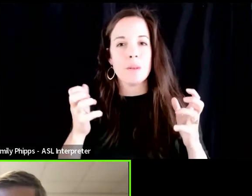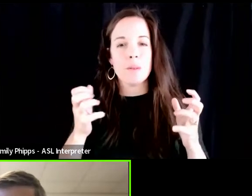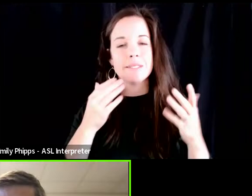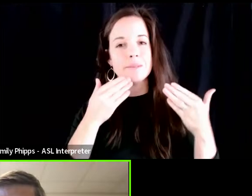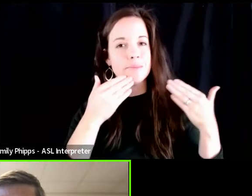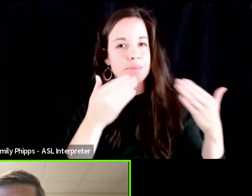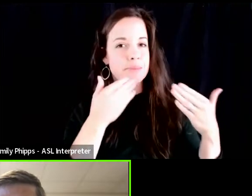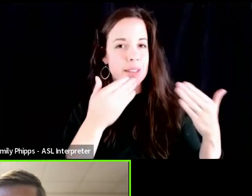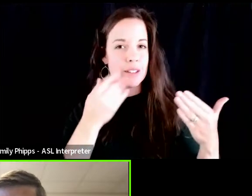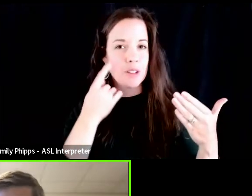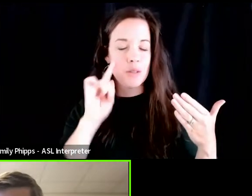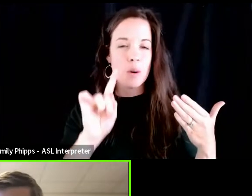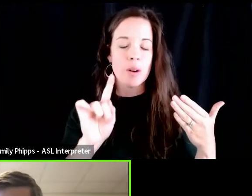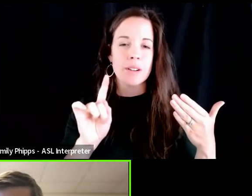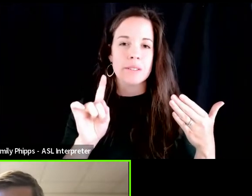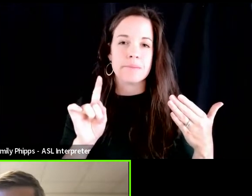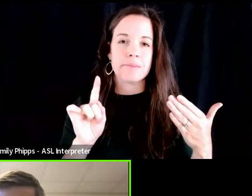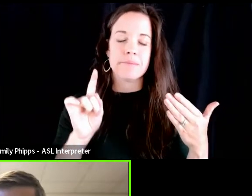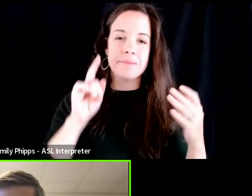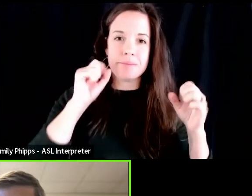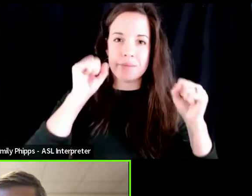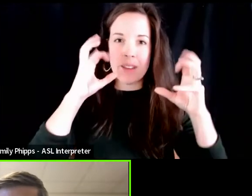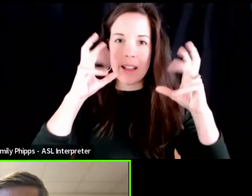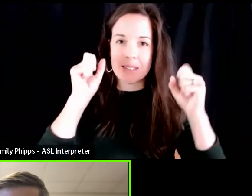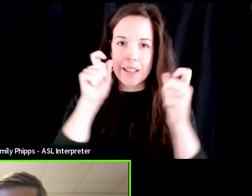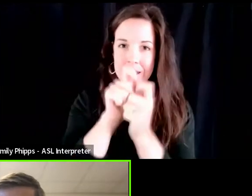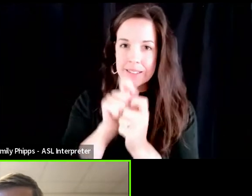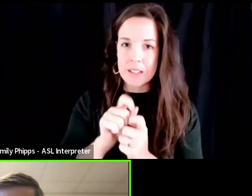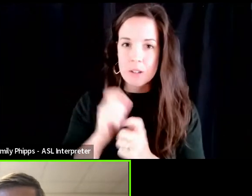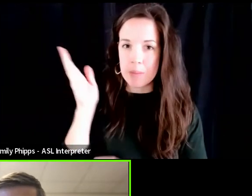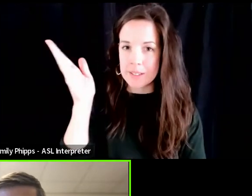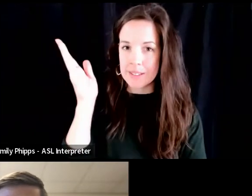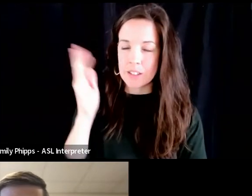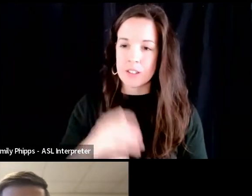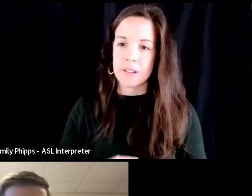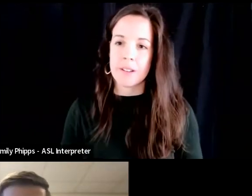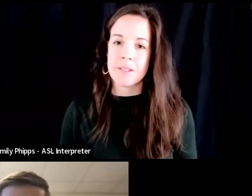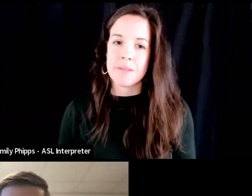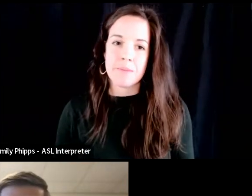for a fascinating and detailed presentation. So